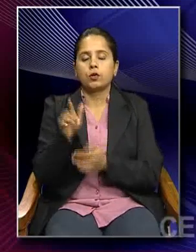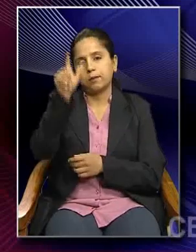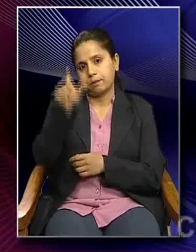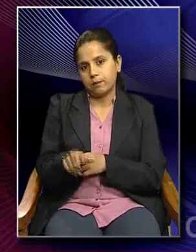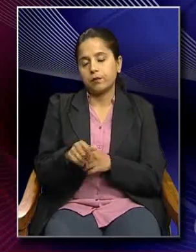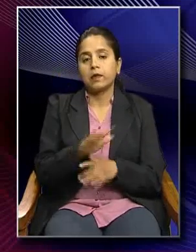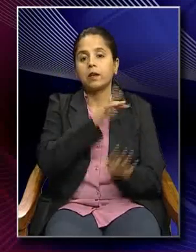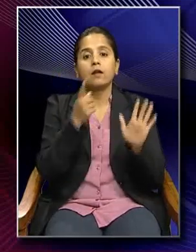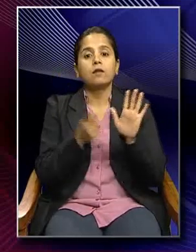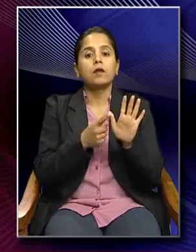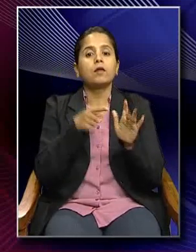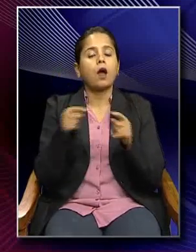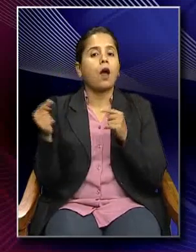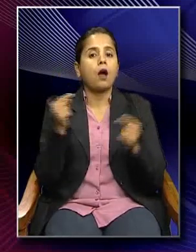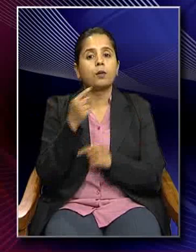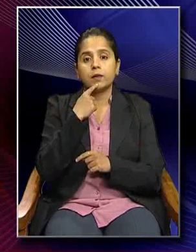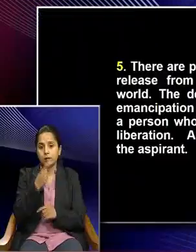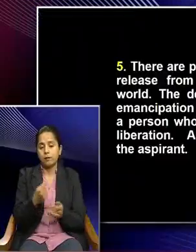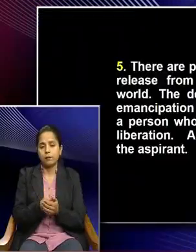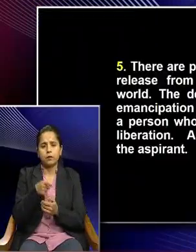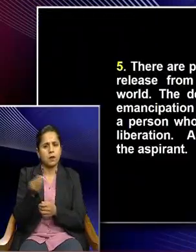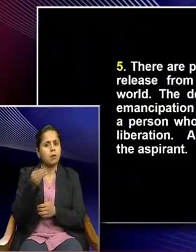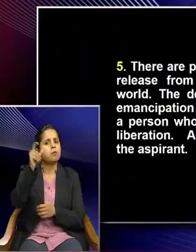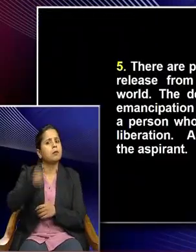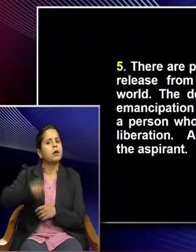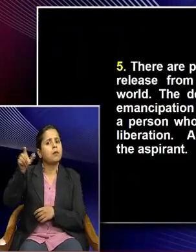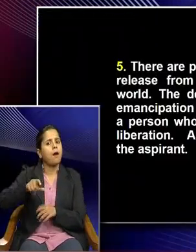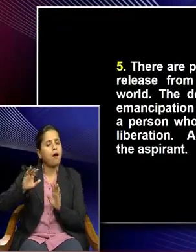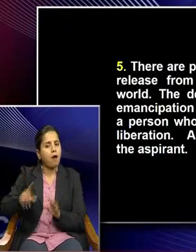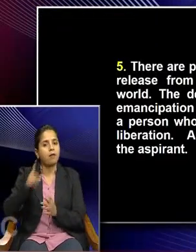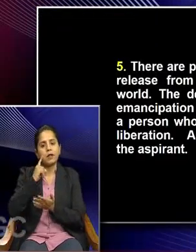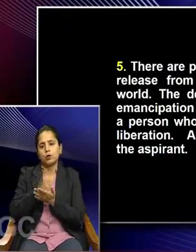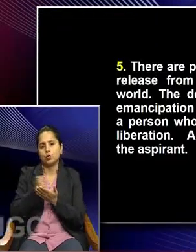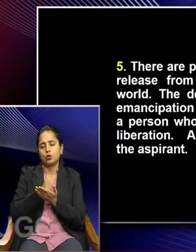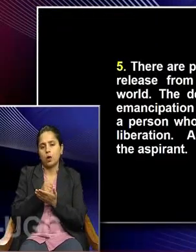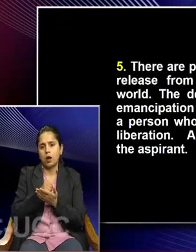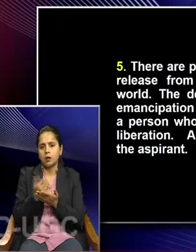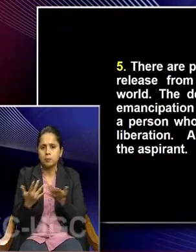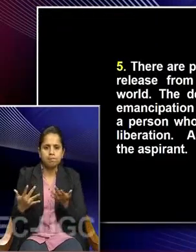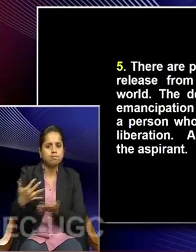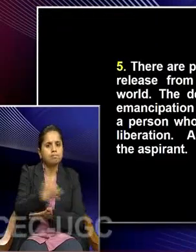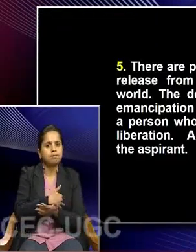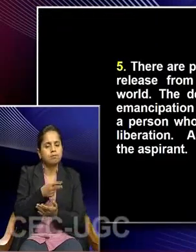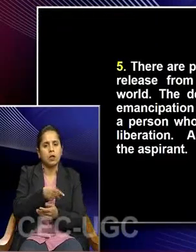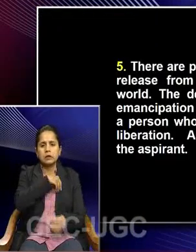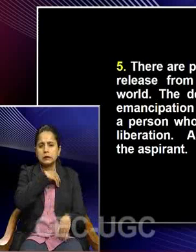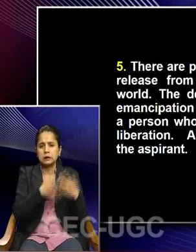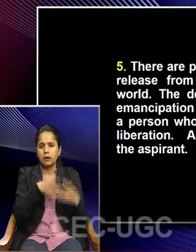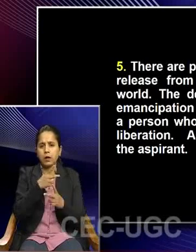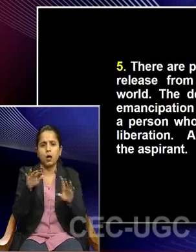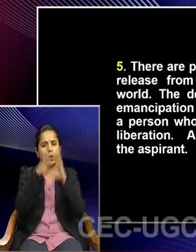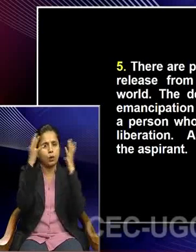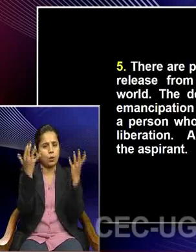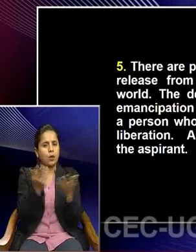fifth argument is that there are persons who try to attain release from the sufferings of the world.